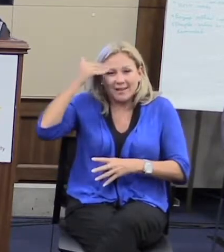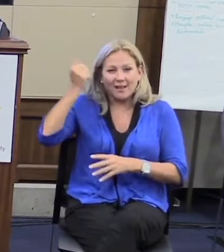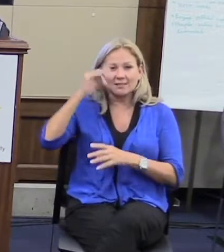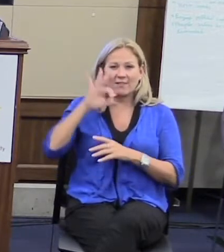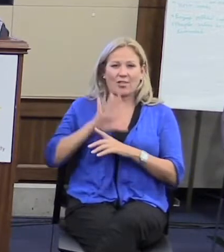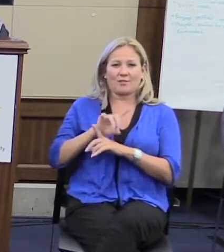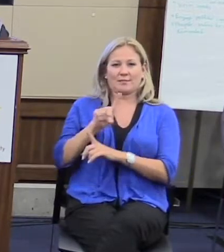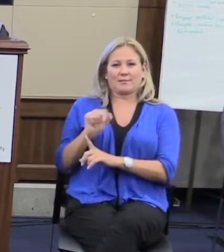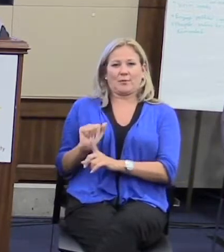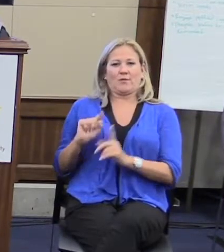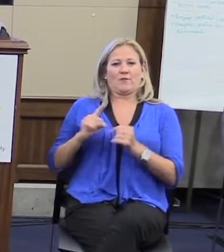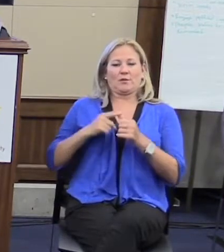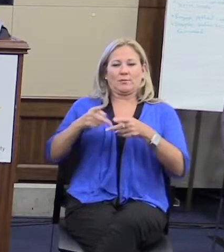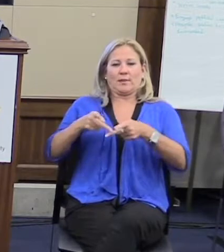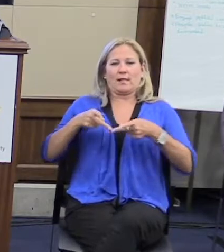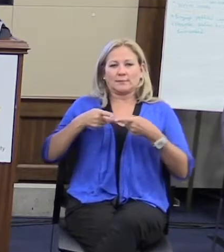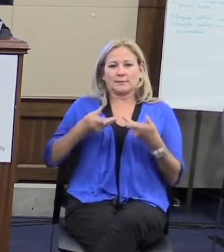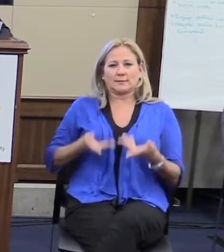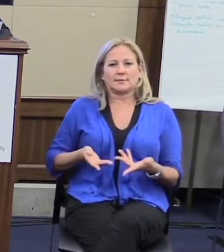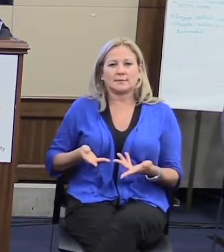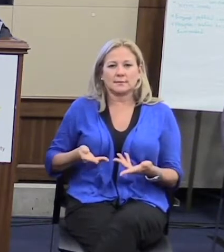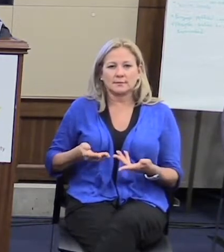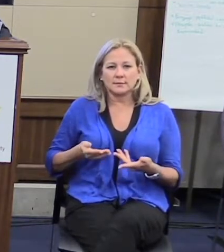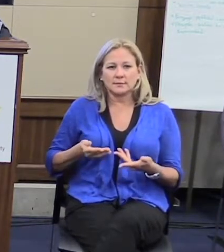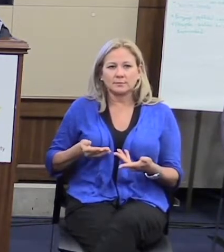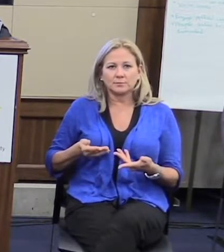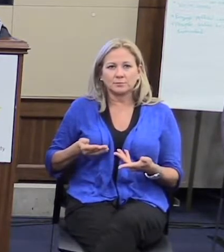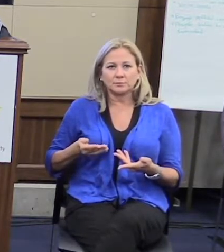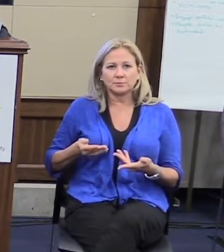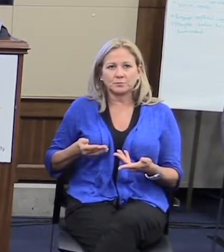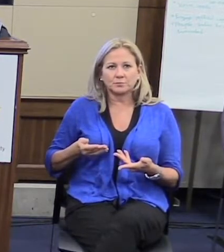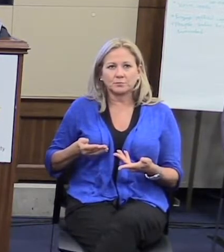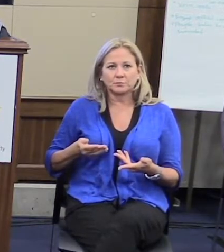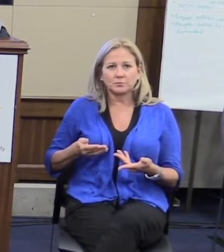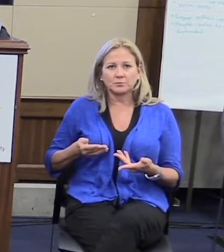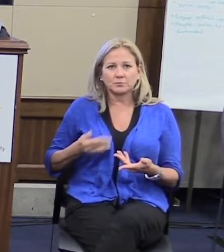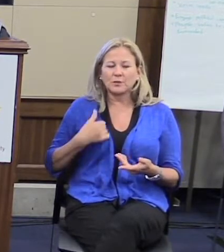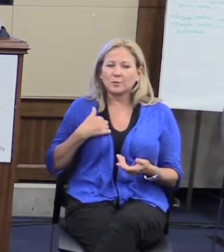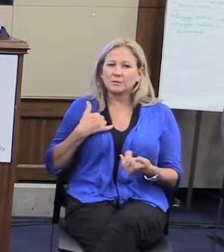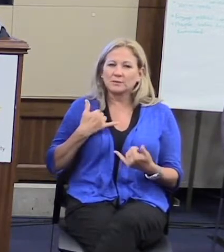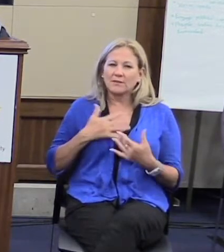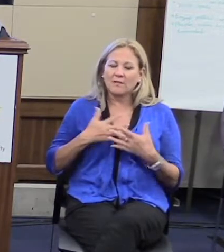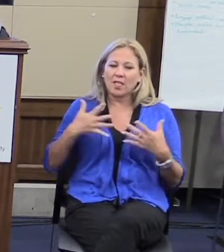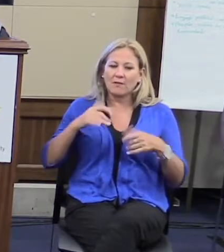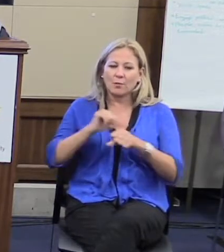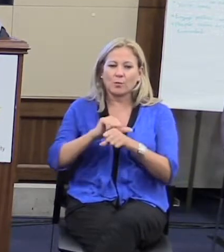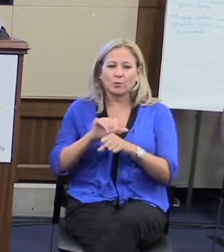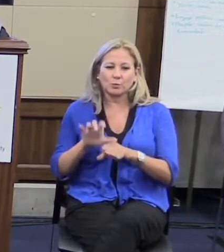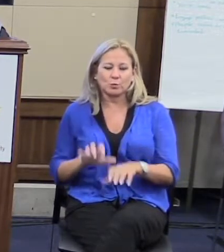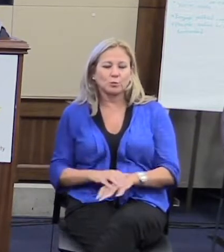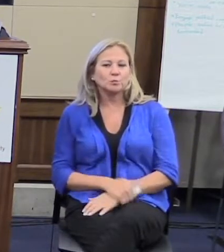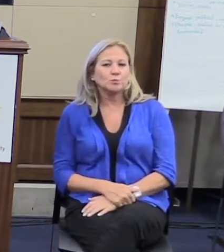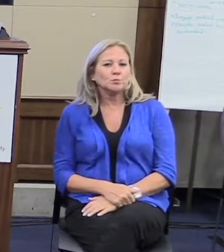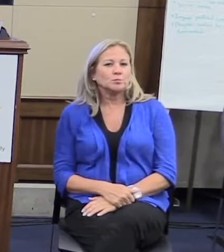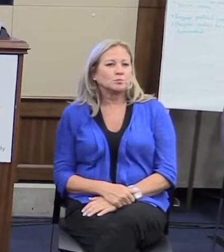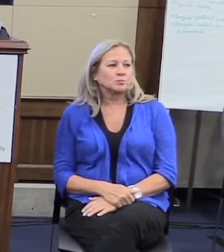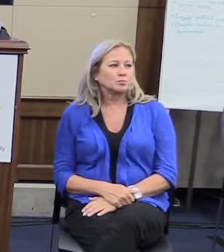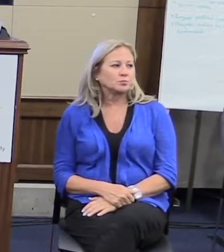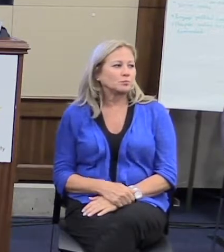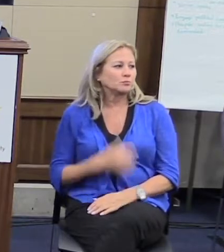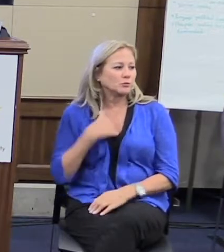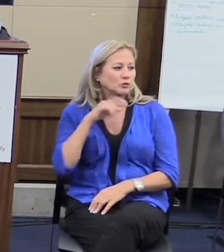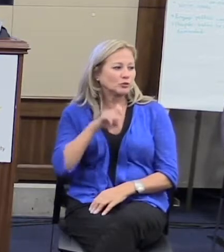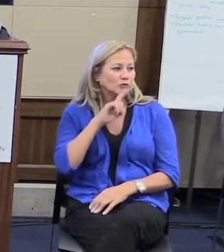their disabilities. So we've got a long ways to go with disability inclusion. So we should